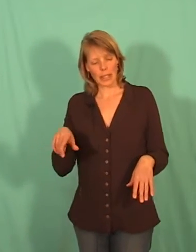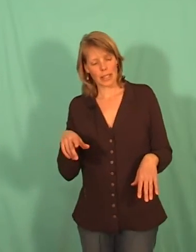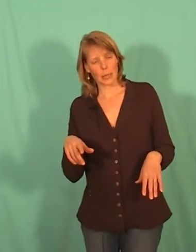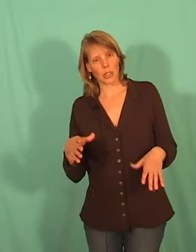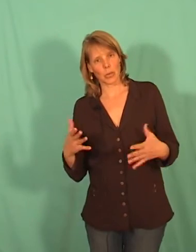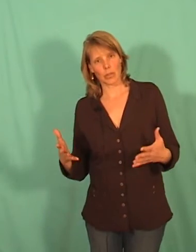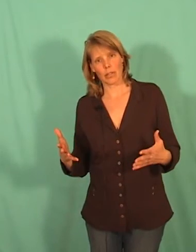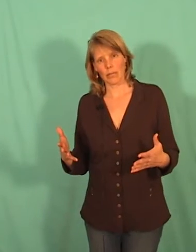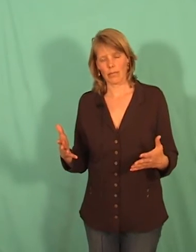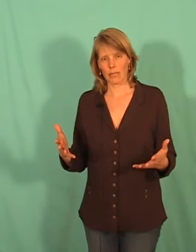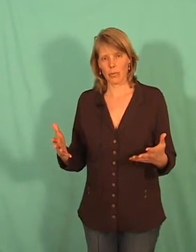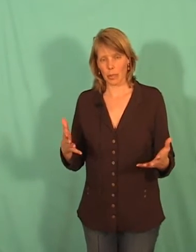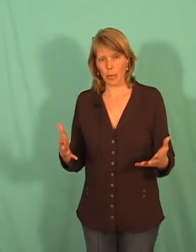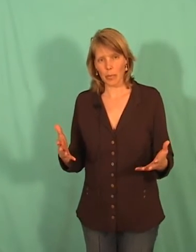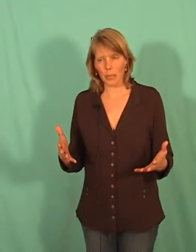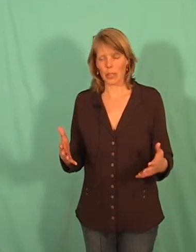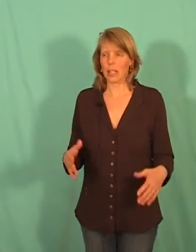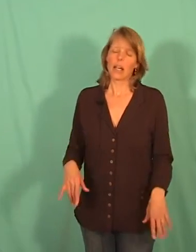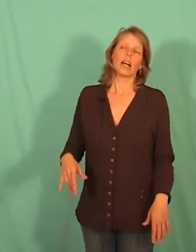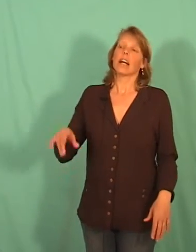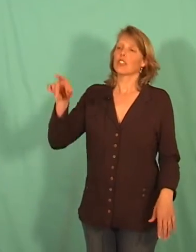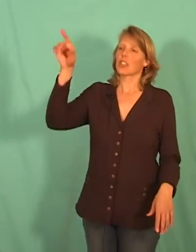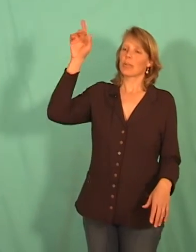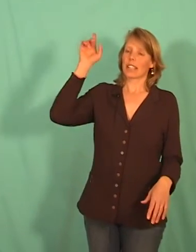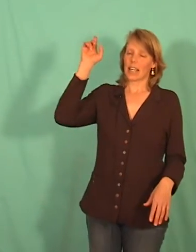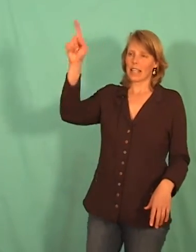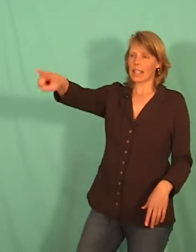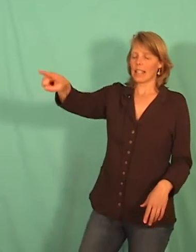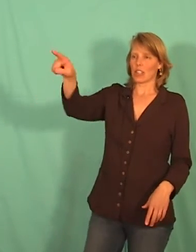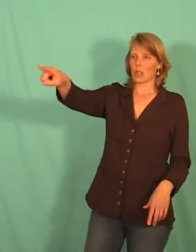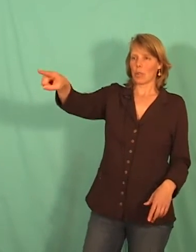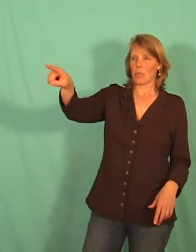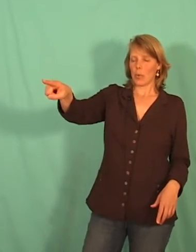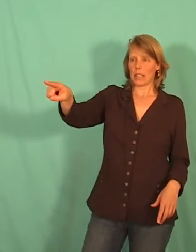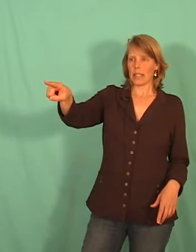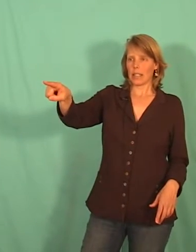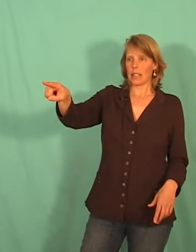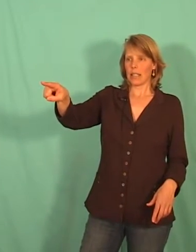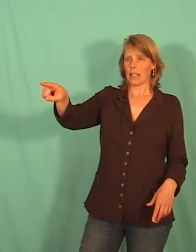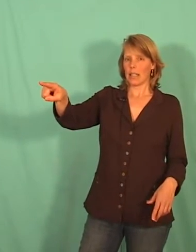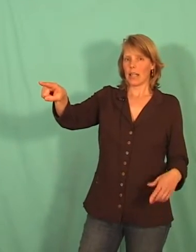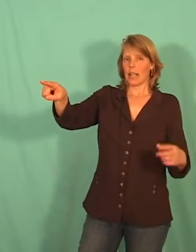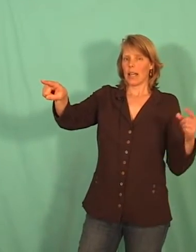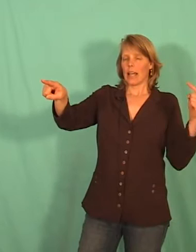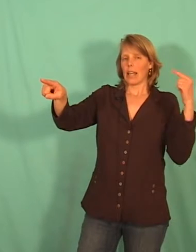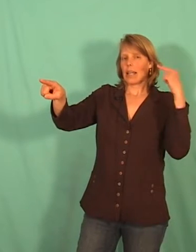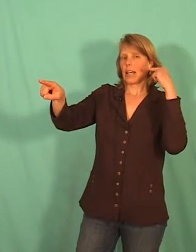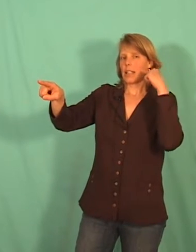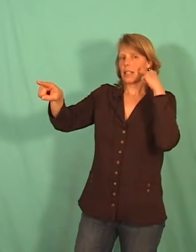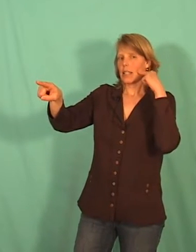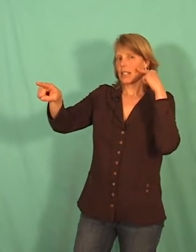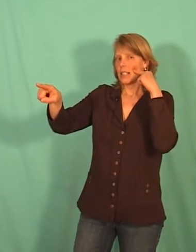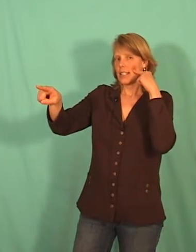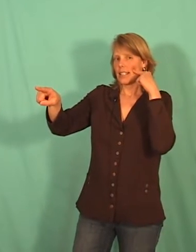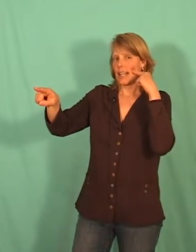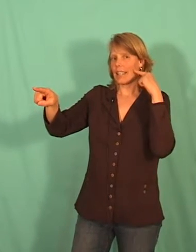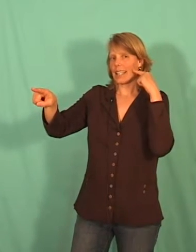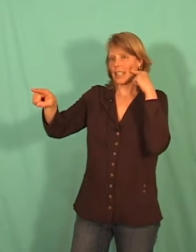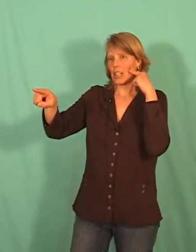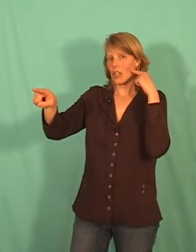see what the problem was. And she was signing this. She was pointing and signing her